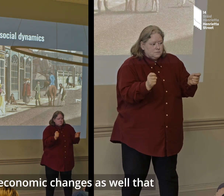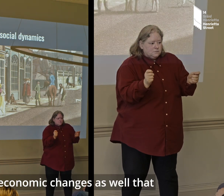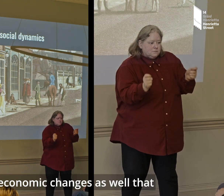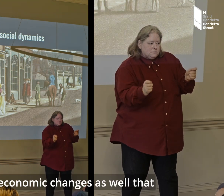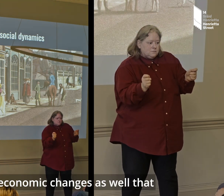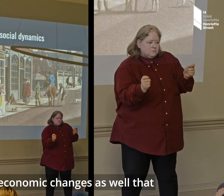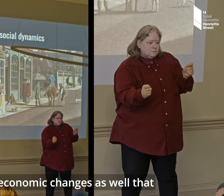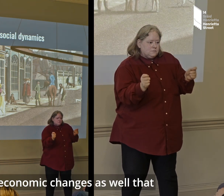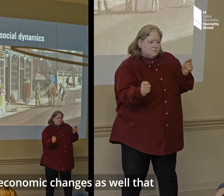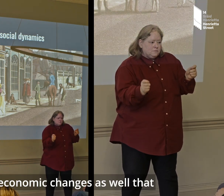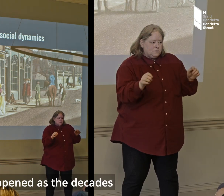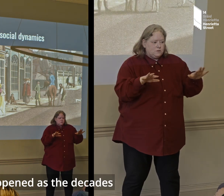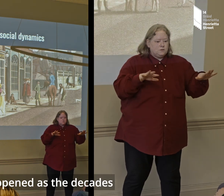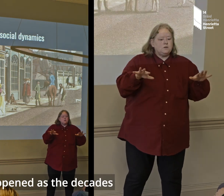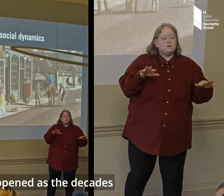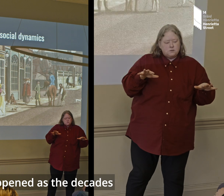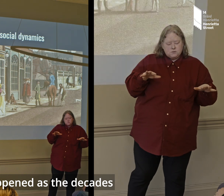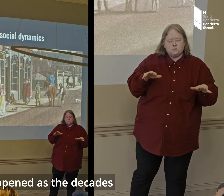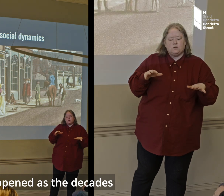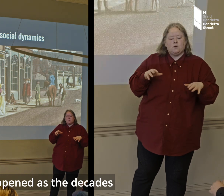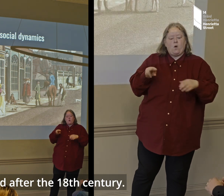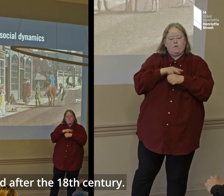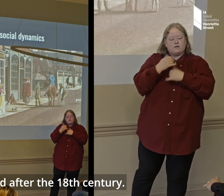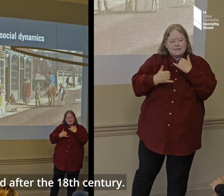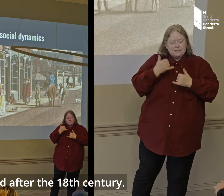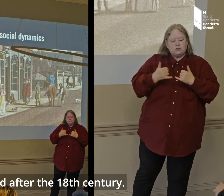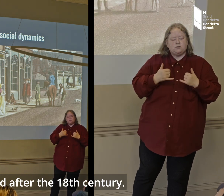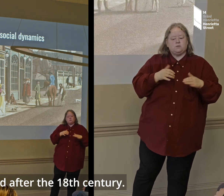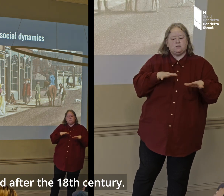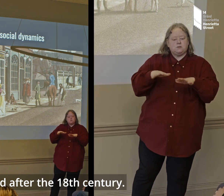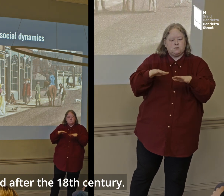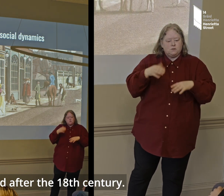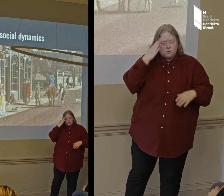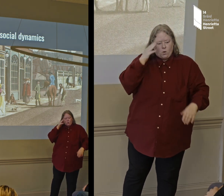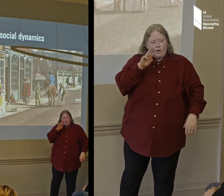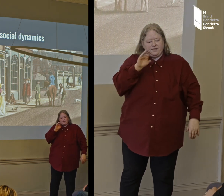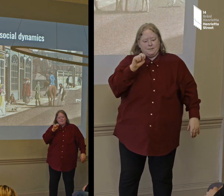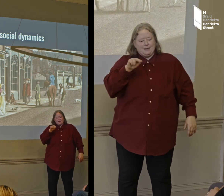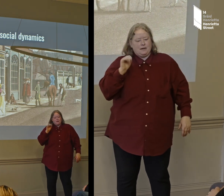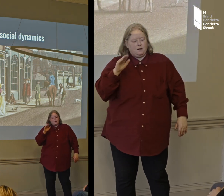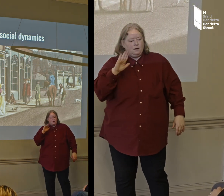You've got economic changes as well that happened as the decades passed after the 18th century.